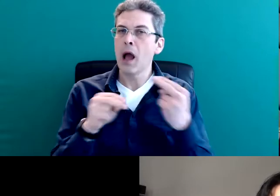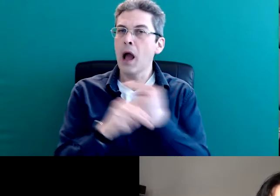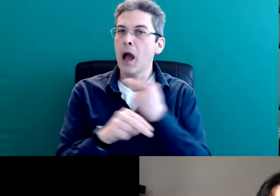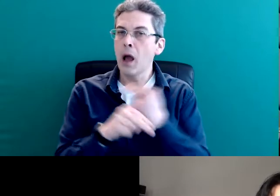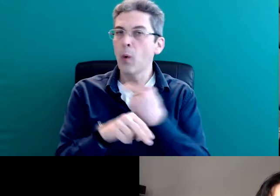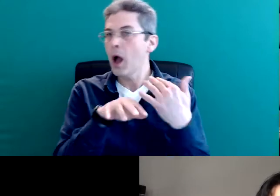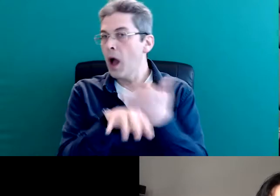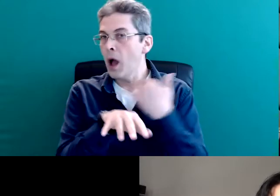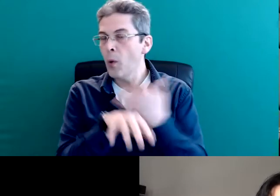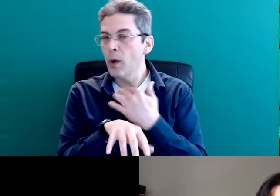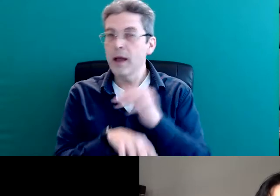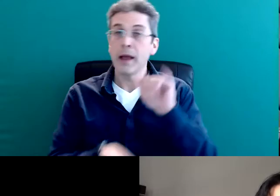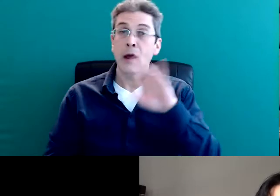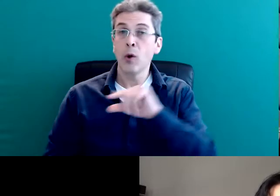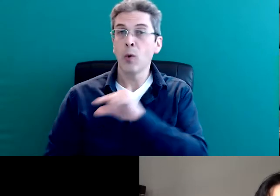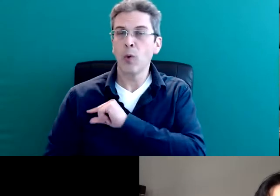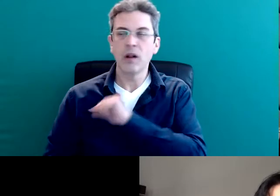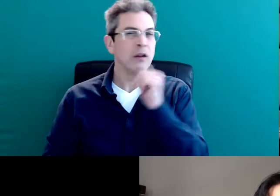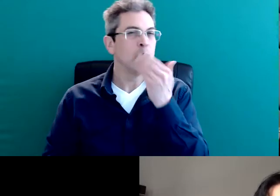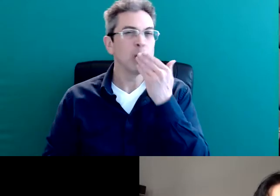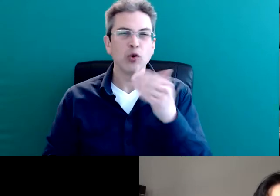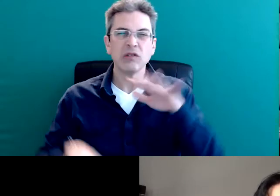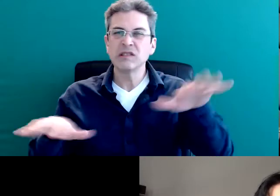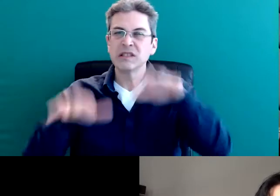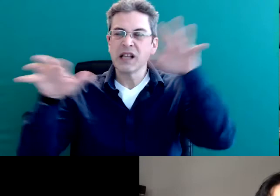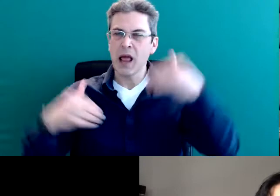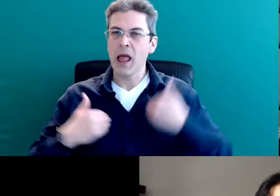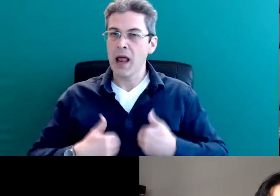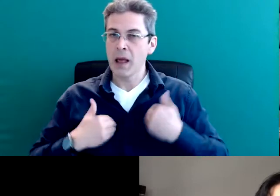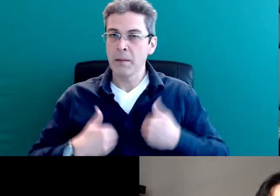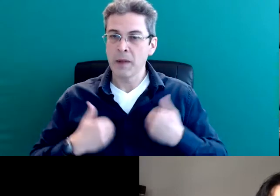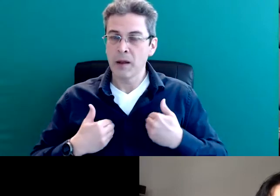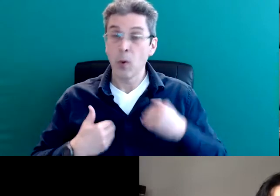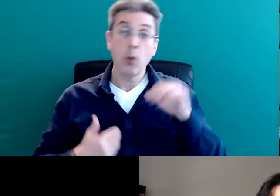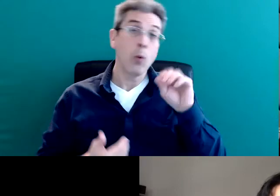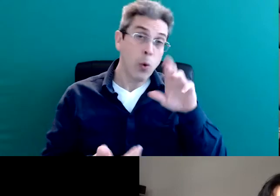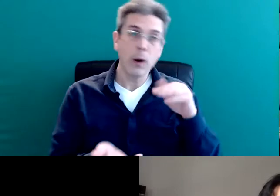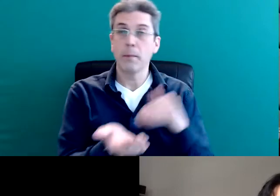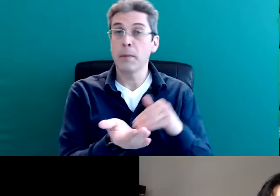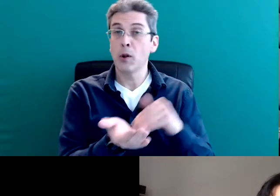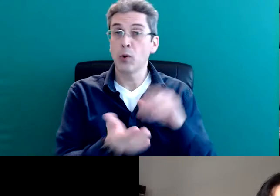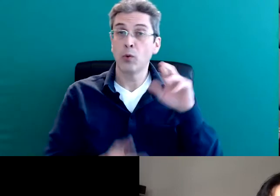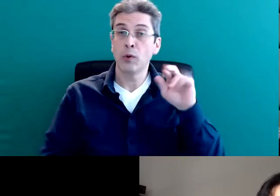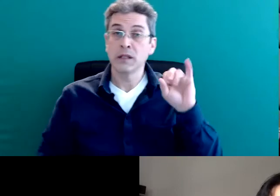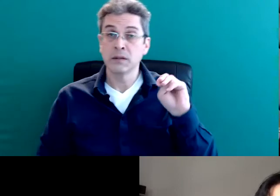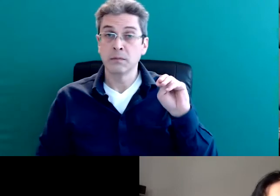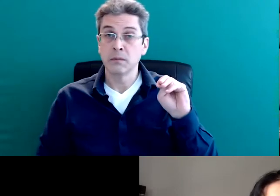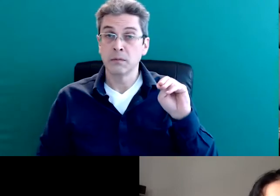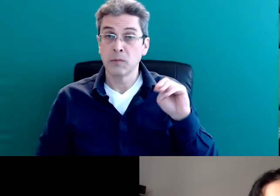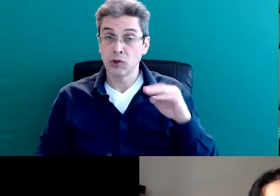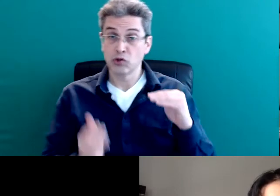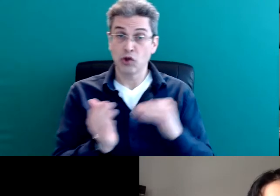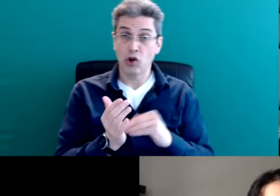asthma. When we think about medical racism, if your doctor does not believe you and just is